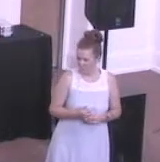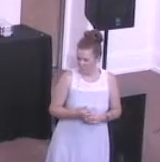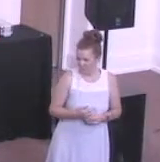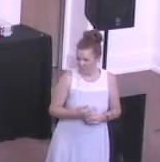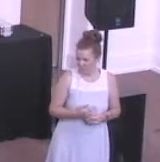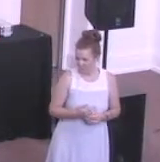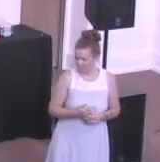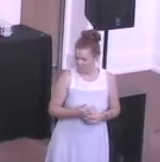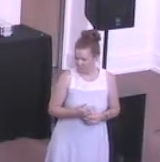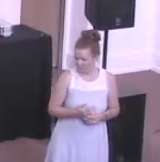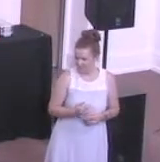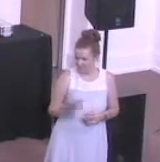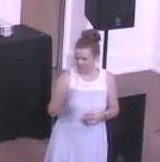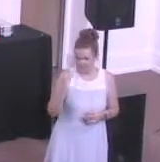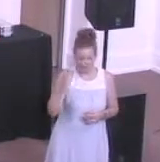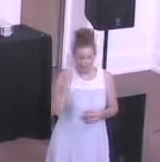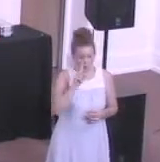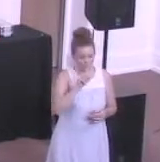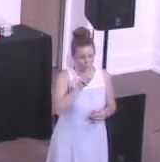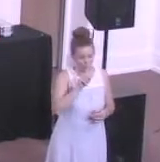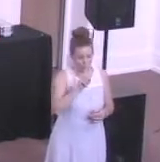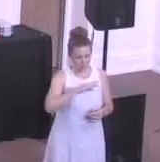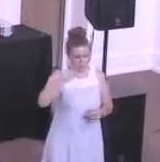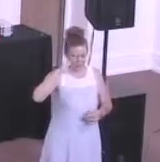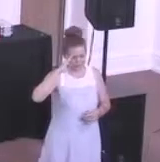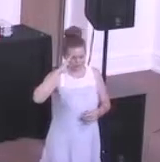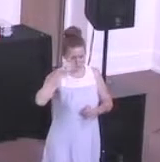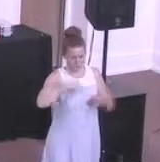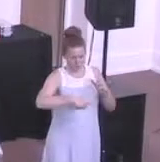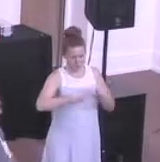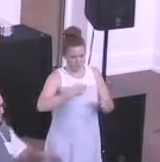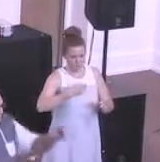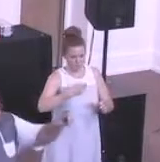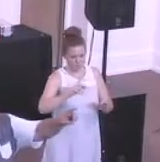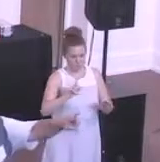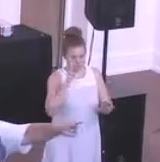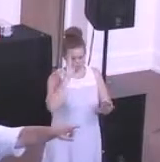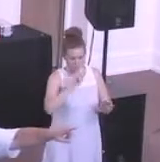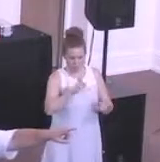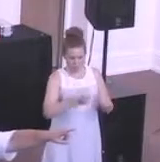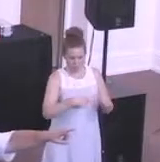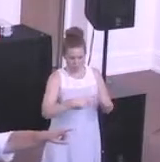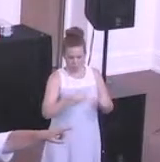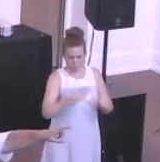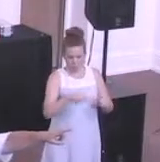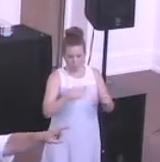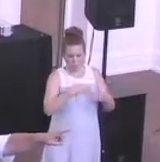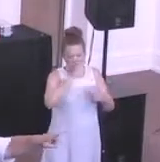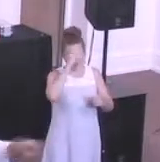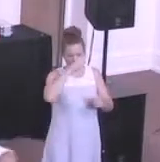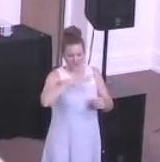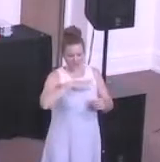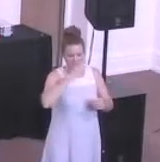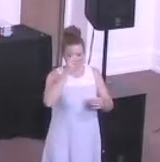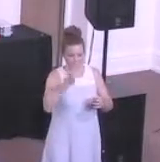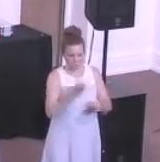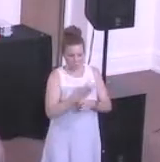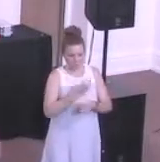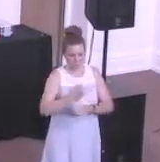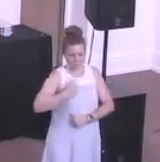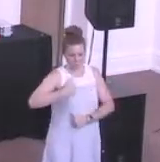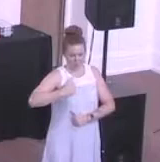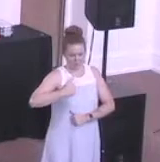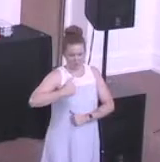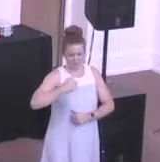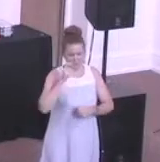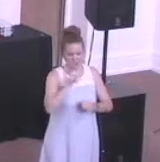Now, here's the deal. Do you know where the salute came from? Church, when the man wore a suit of armor, you could